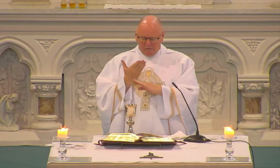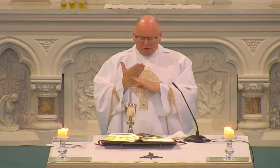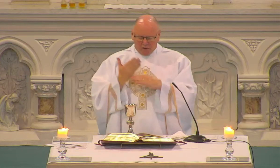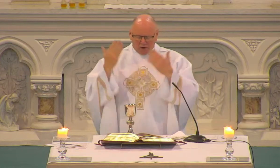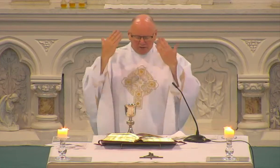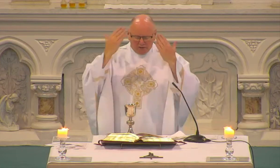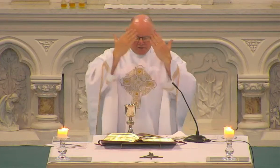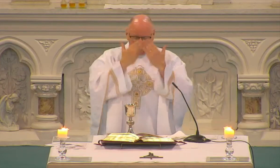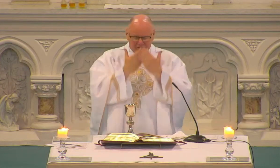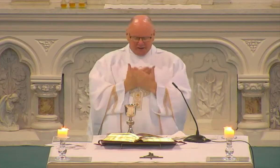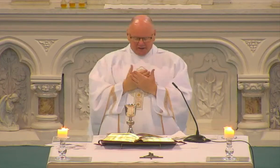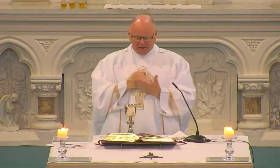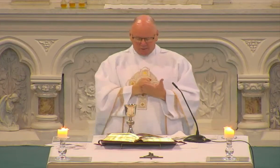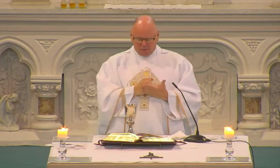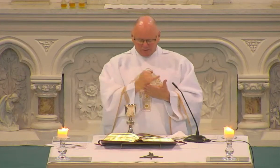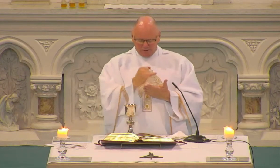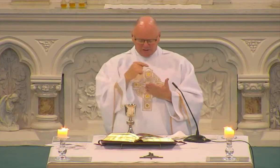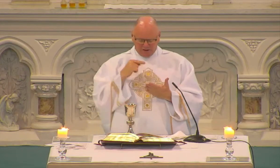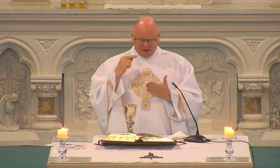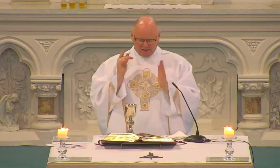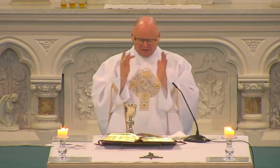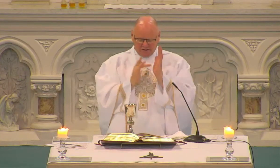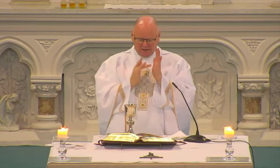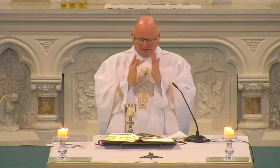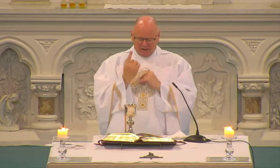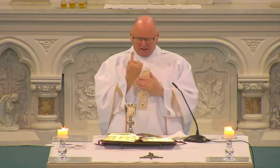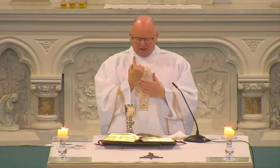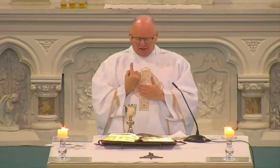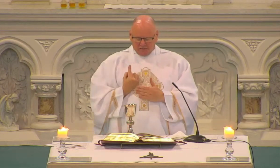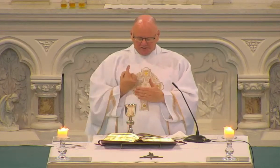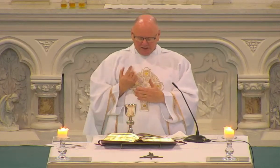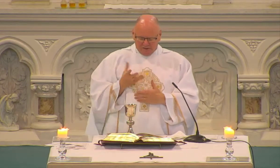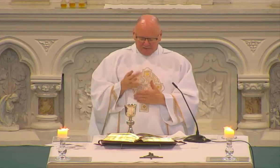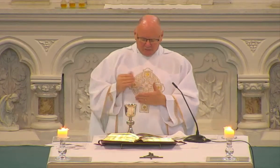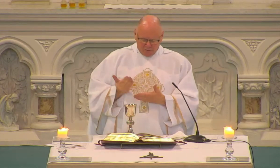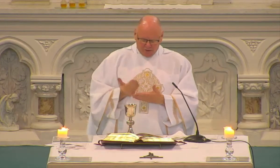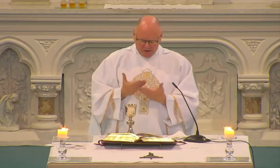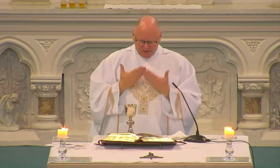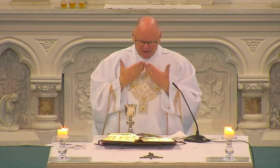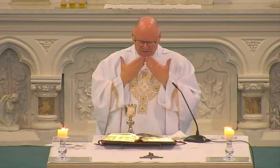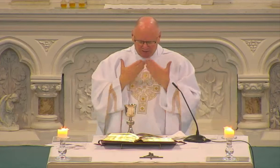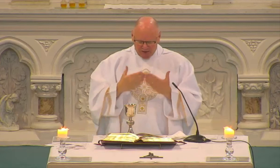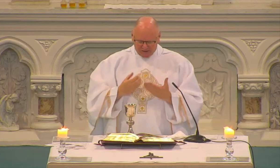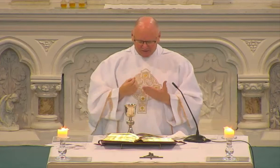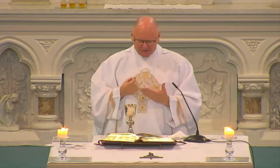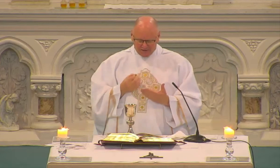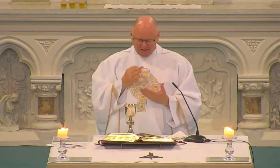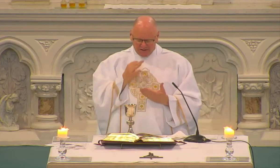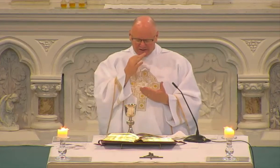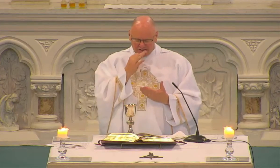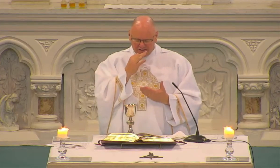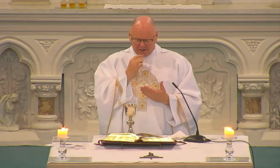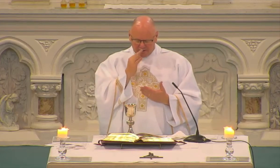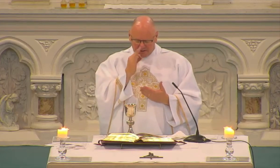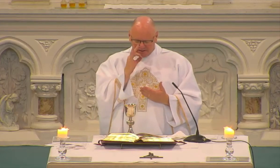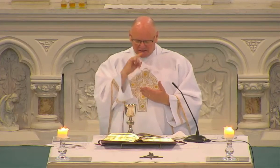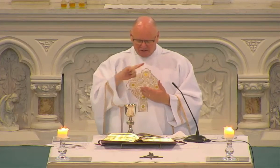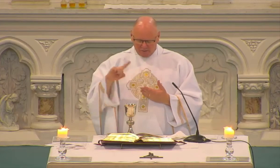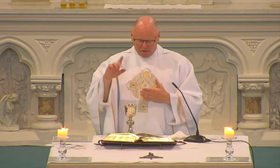on the night he was betrayed, he himself took bread, and giving thanks, he said the